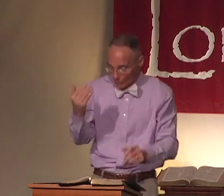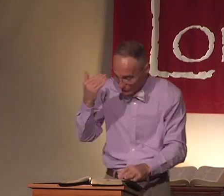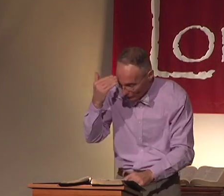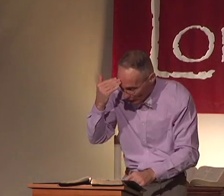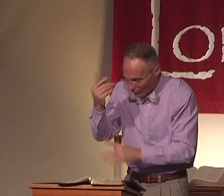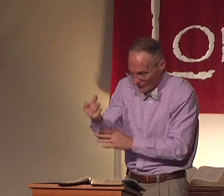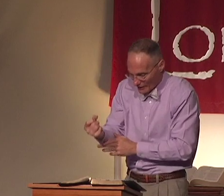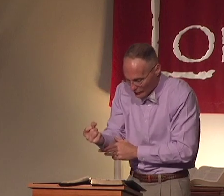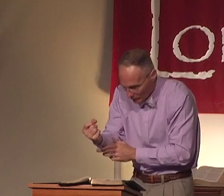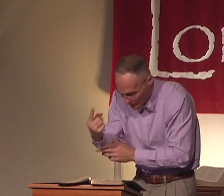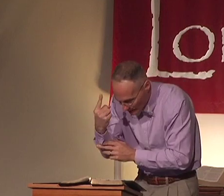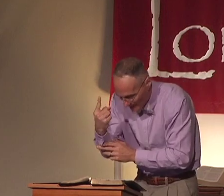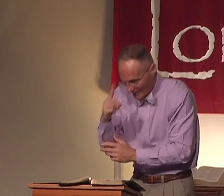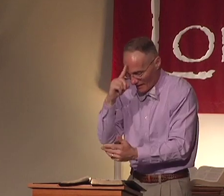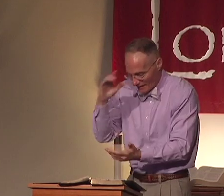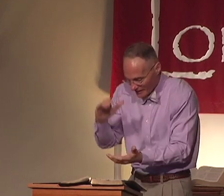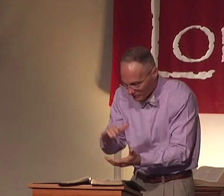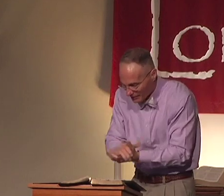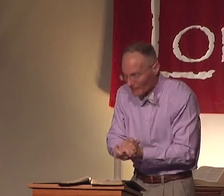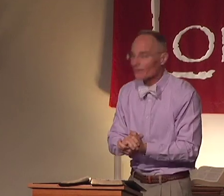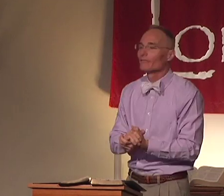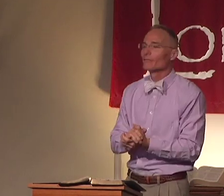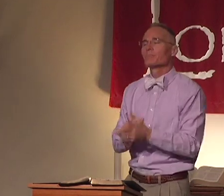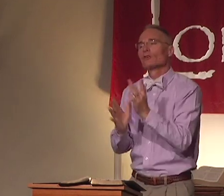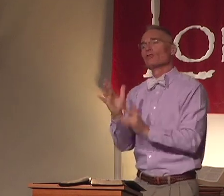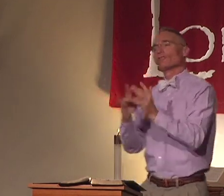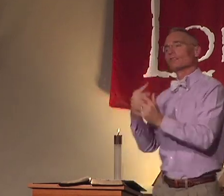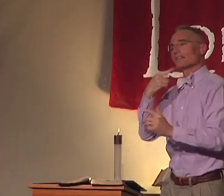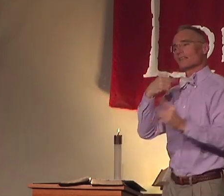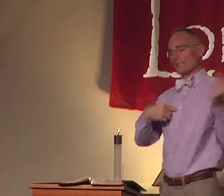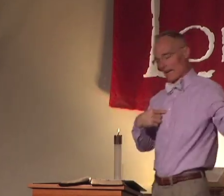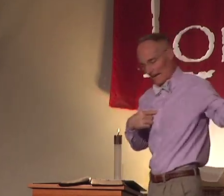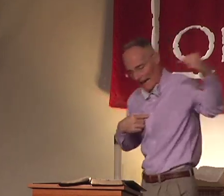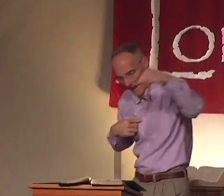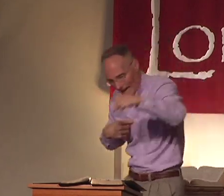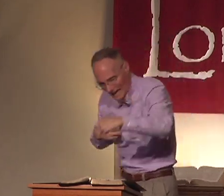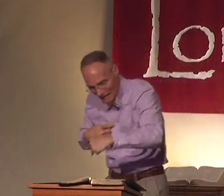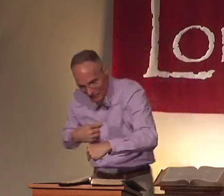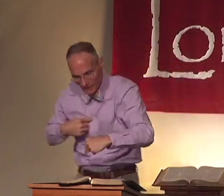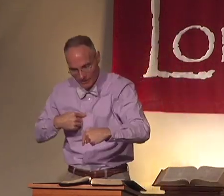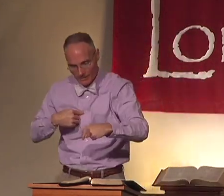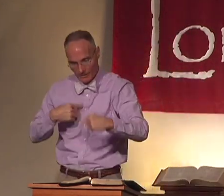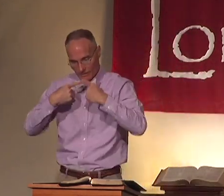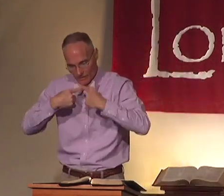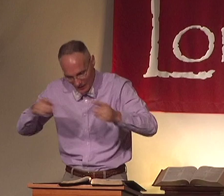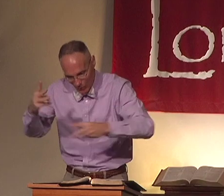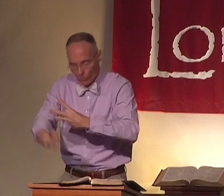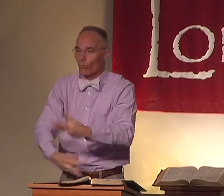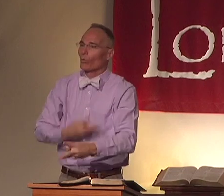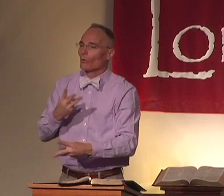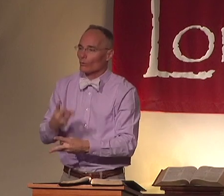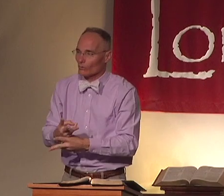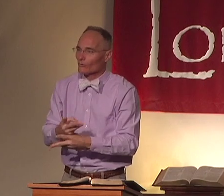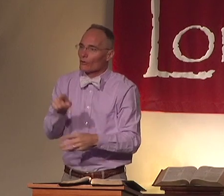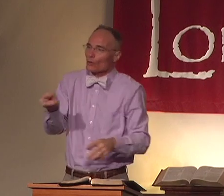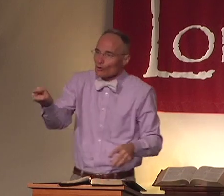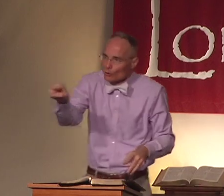He wants everyone to know and understand and believe. Jesus said, I came to tell the